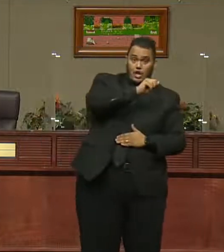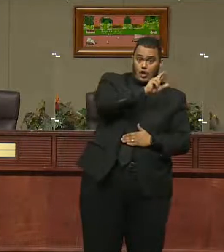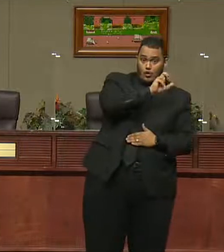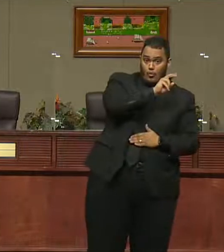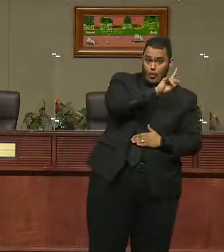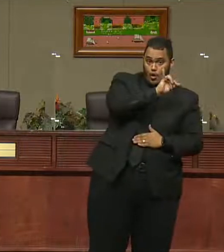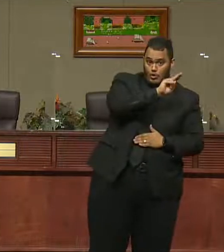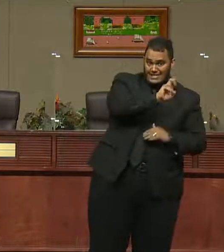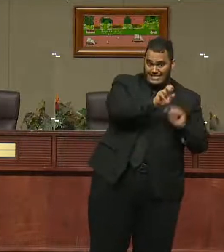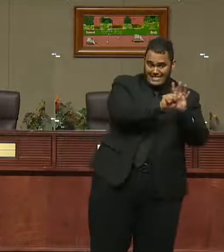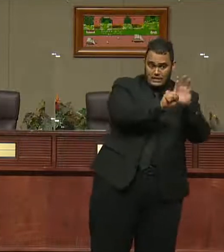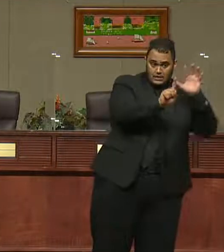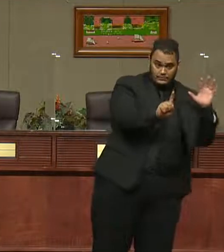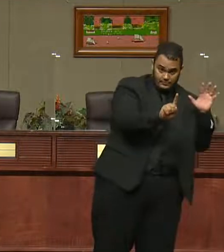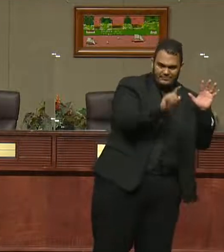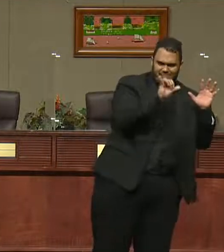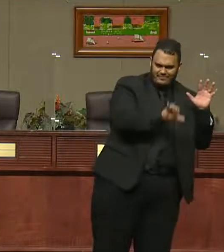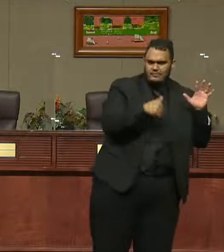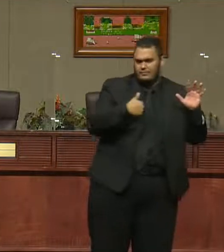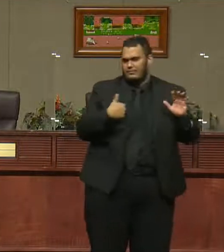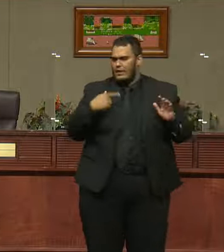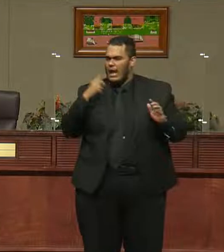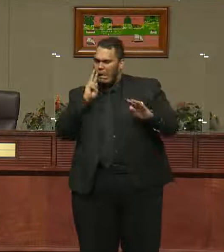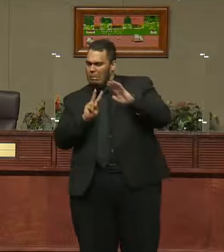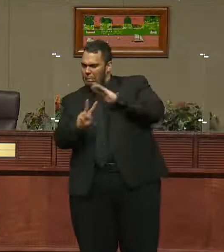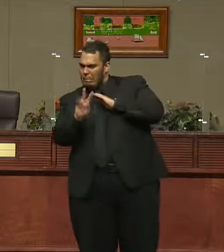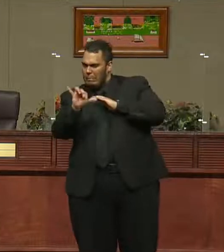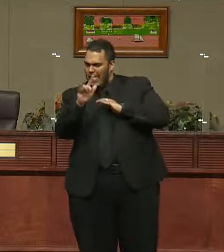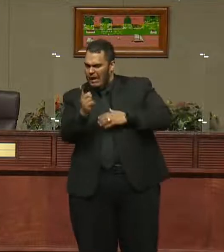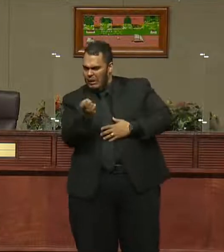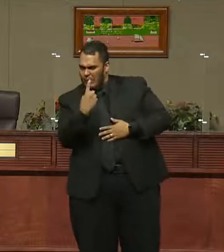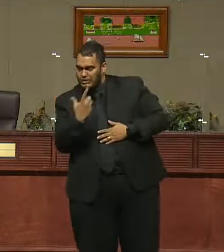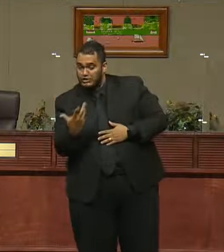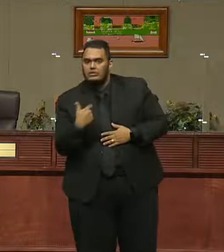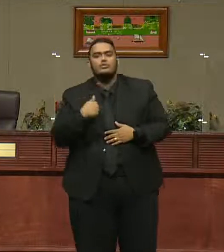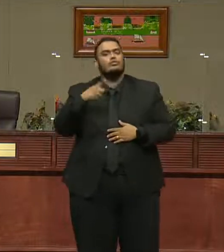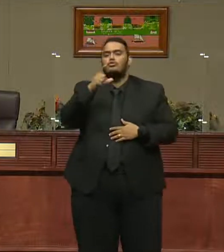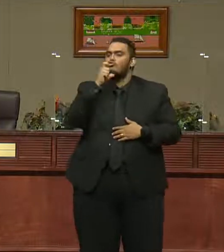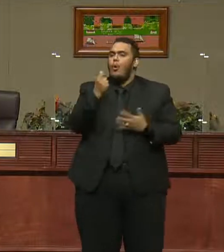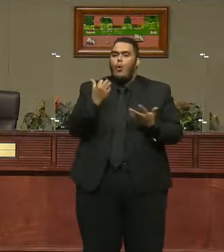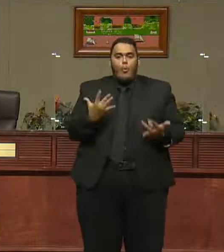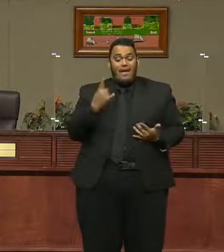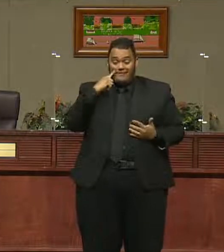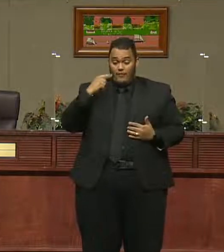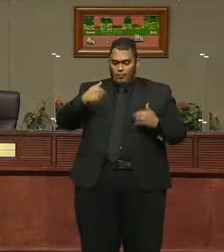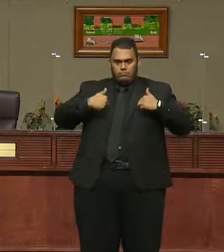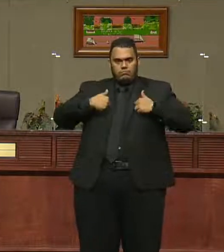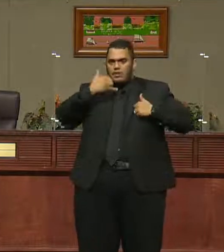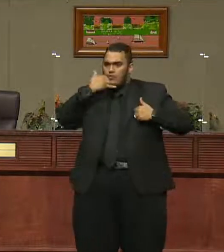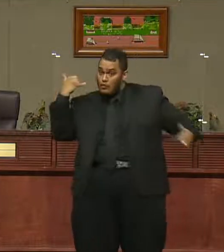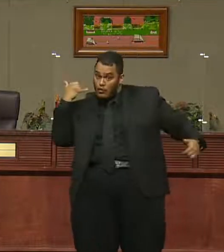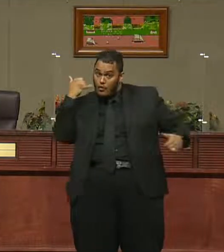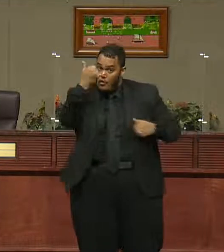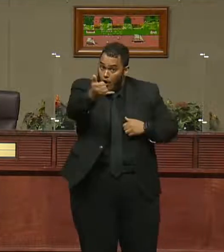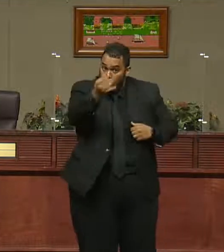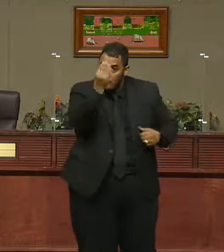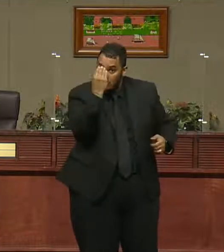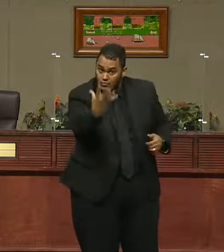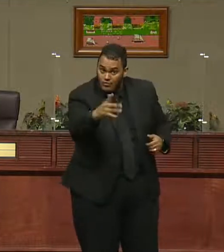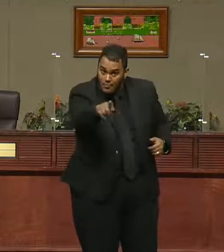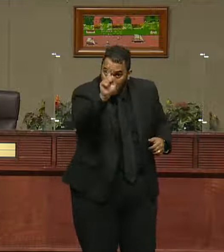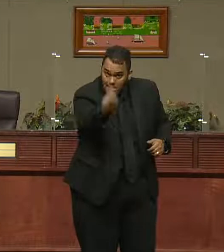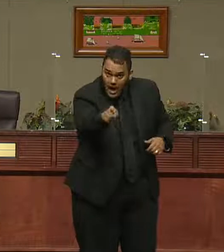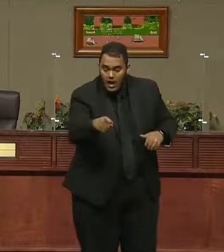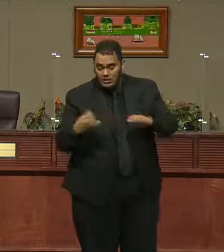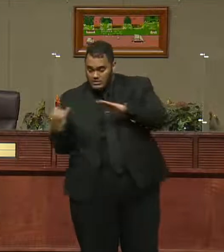And so don't wait for us to call you. I think you all know what your personal responsibility is if you